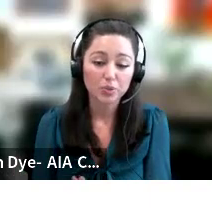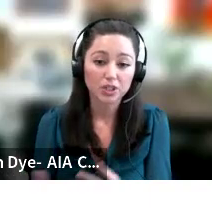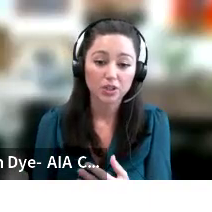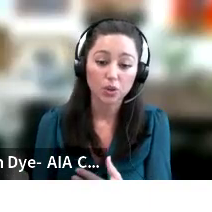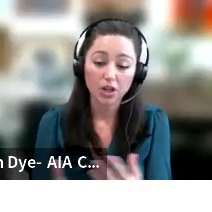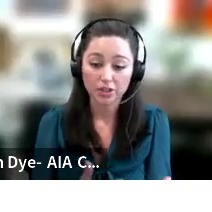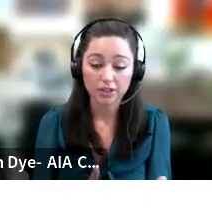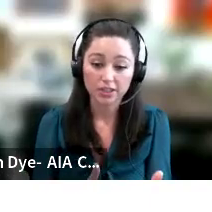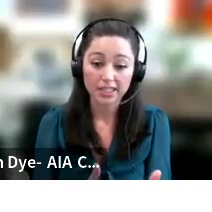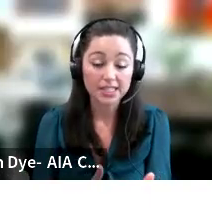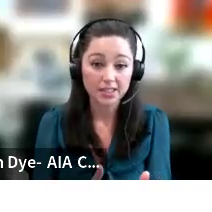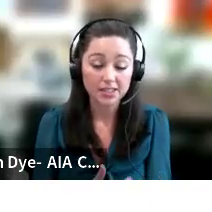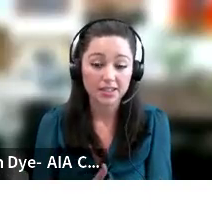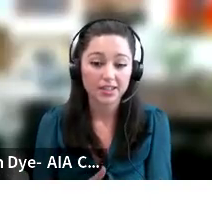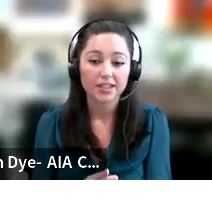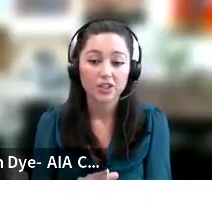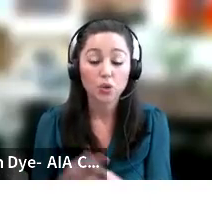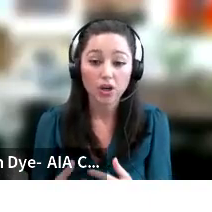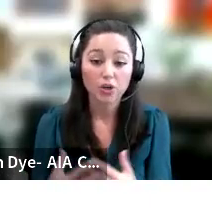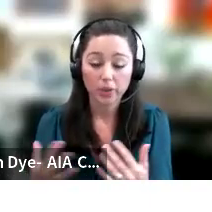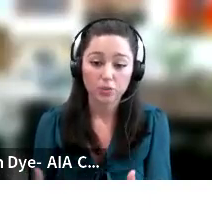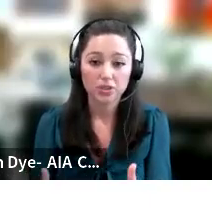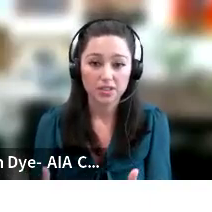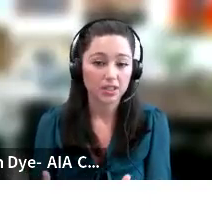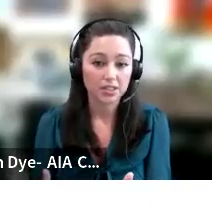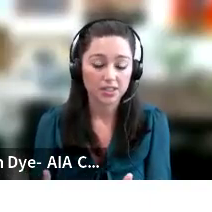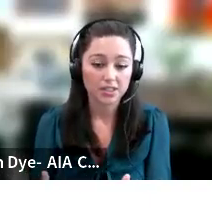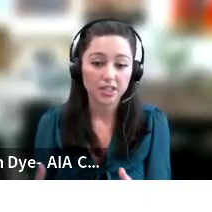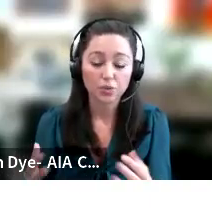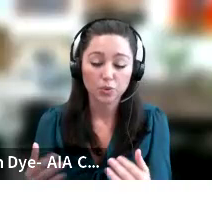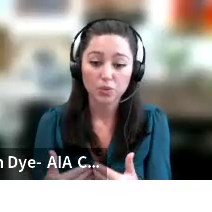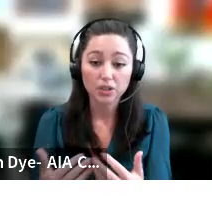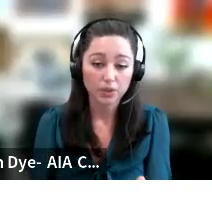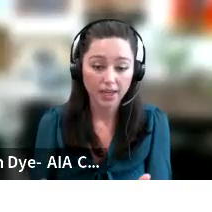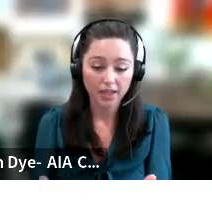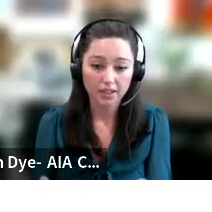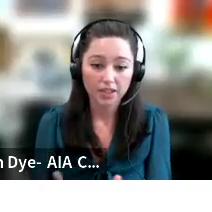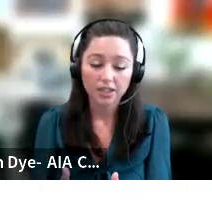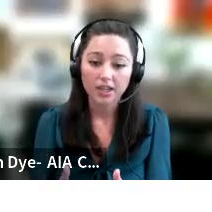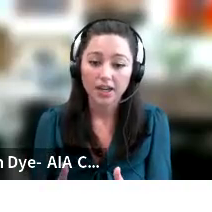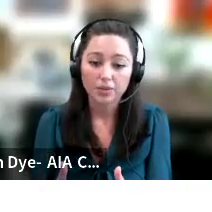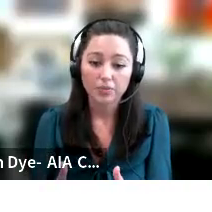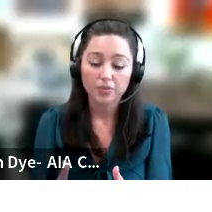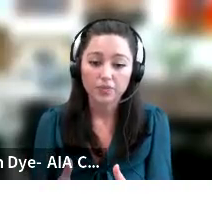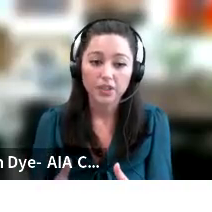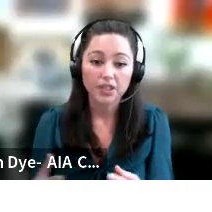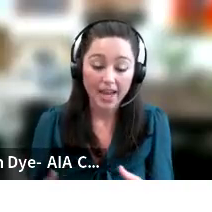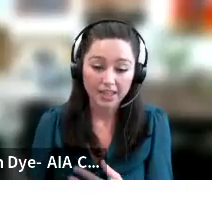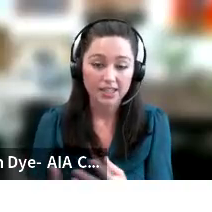with, if that building no longer exists, your artwork will still exist. It will be relocated